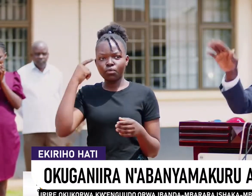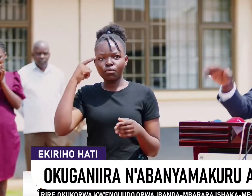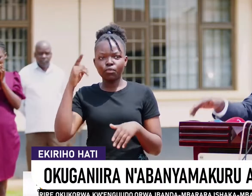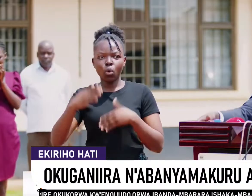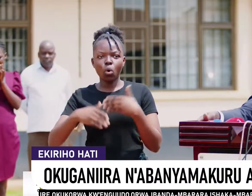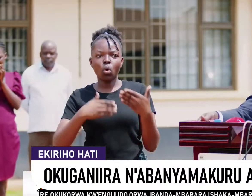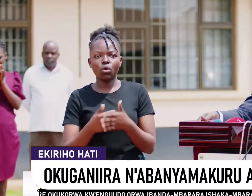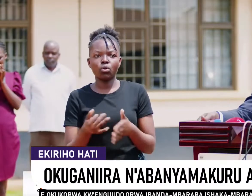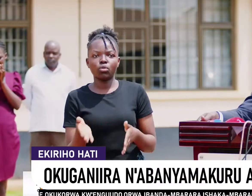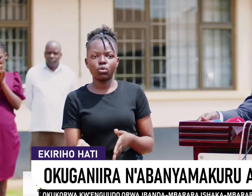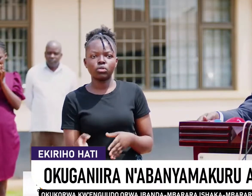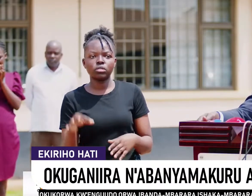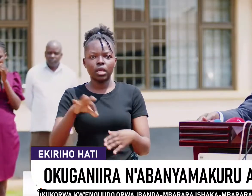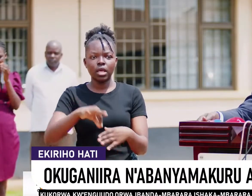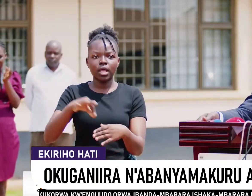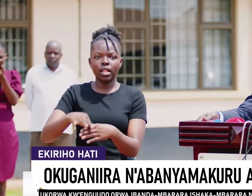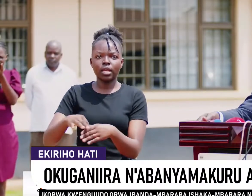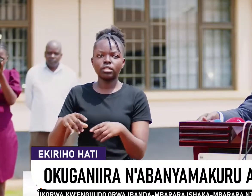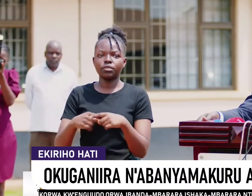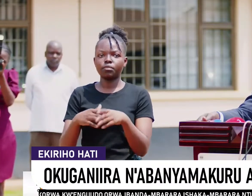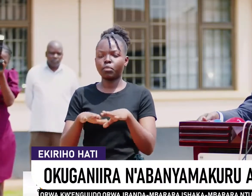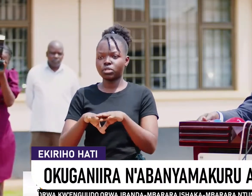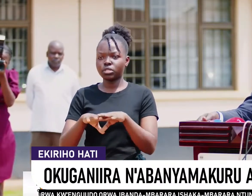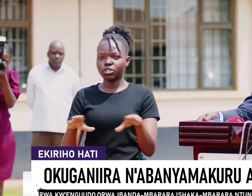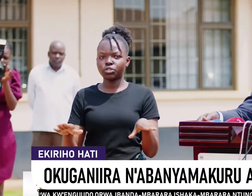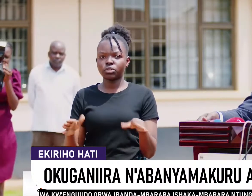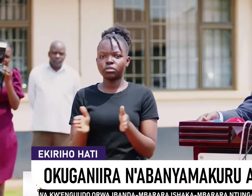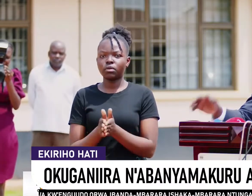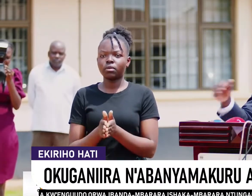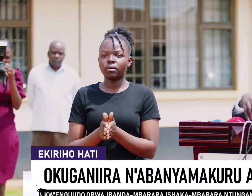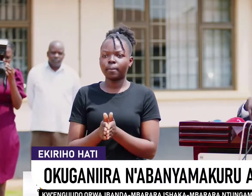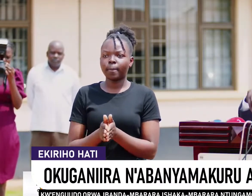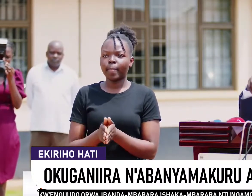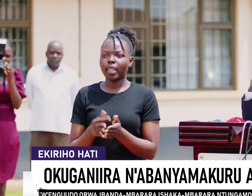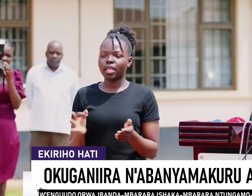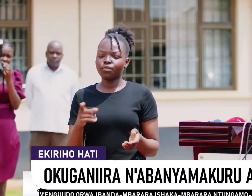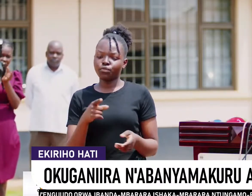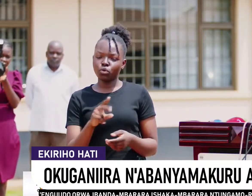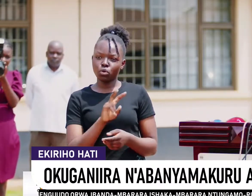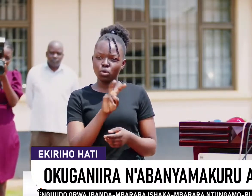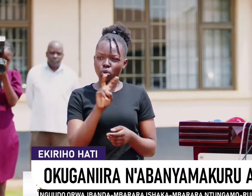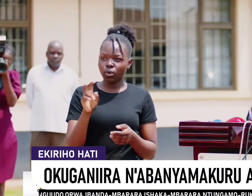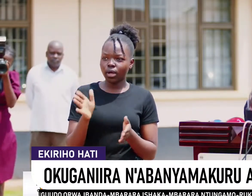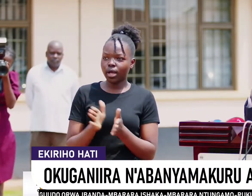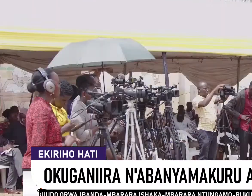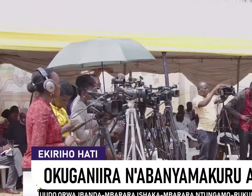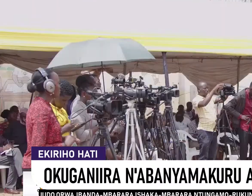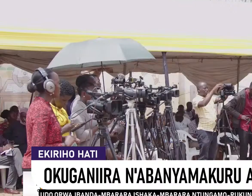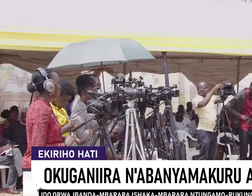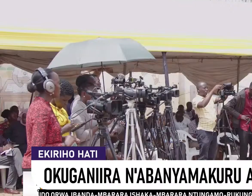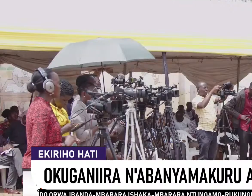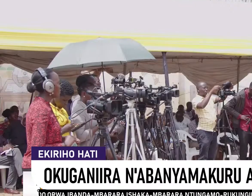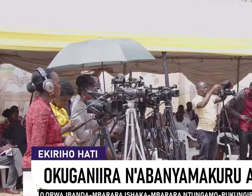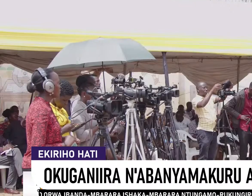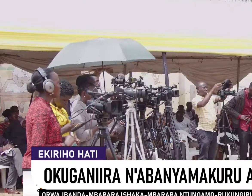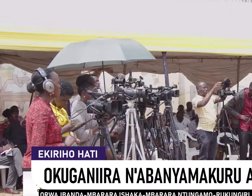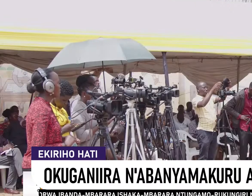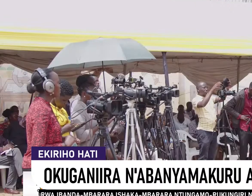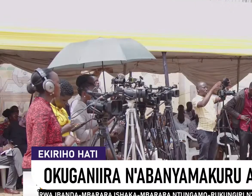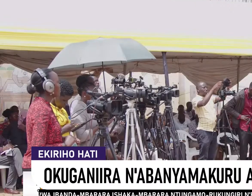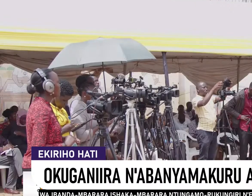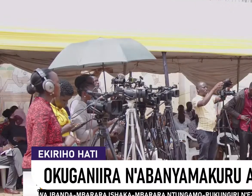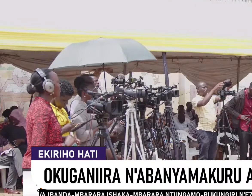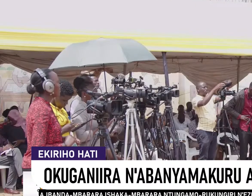For all those elected positions in the districts, there are so many. And if you look at the adjustment, now the adjustment goes on up to